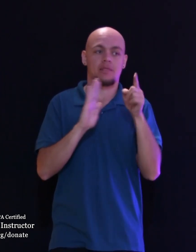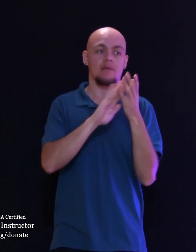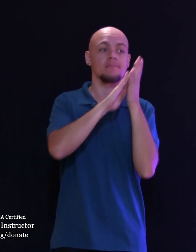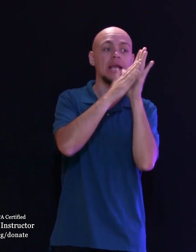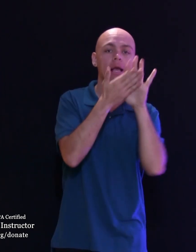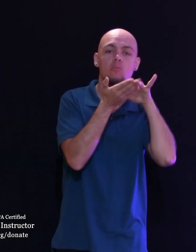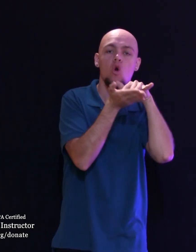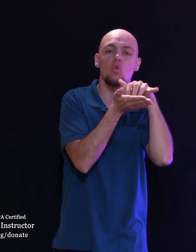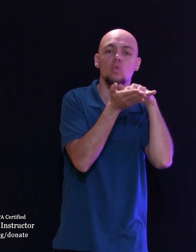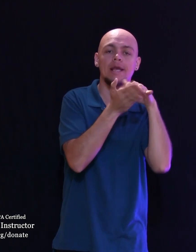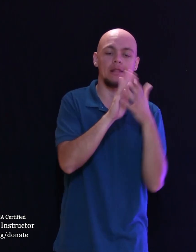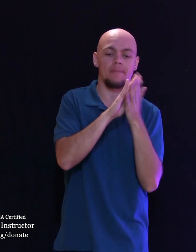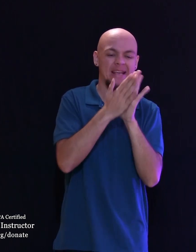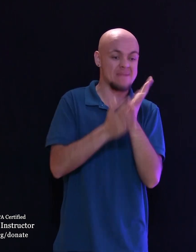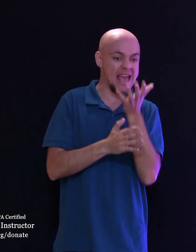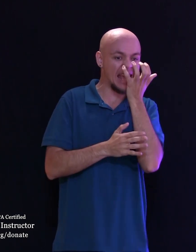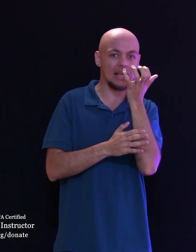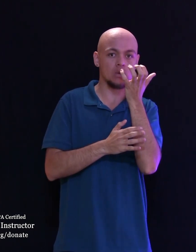pray.